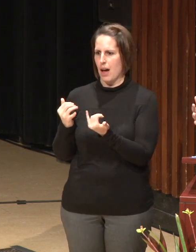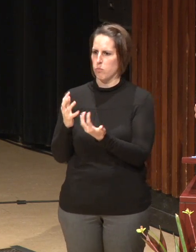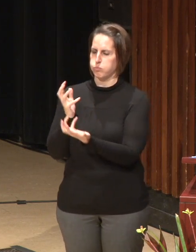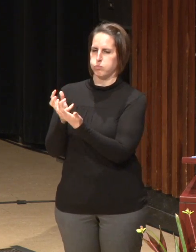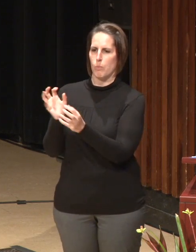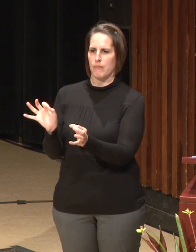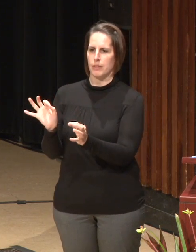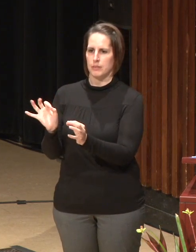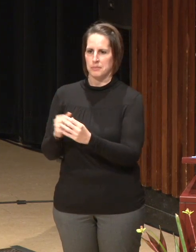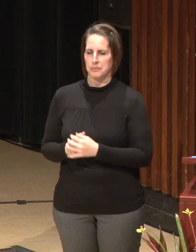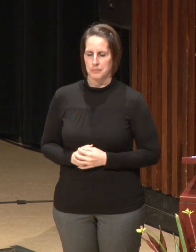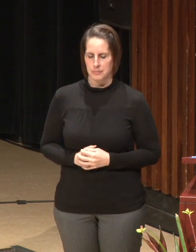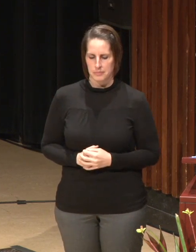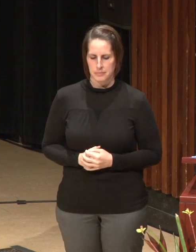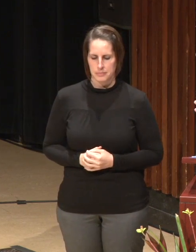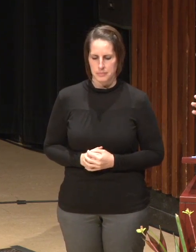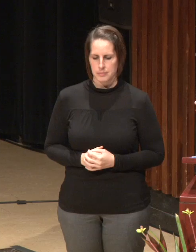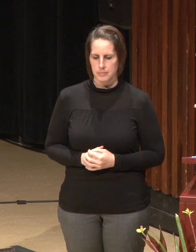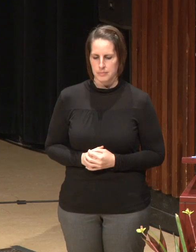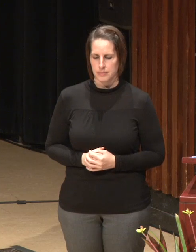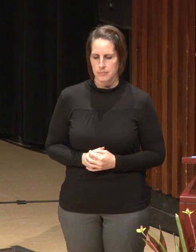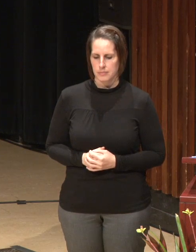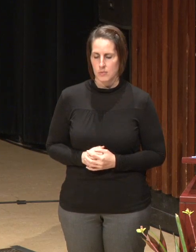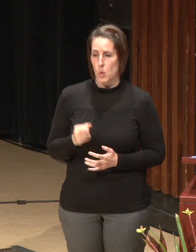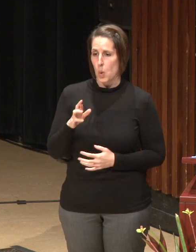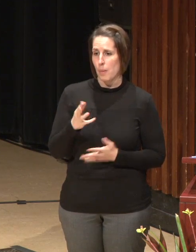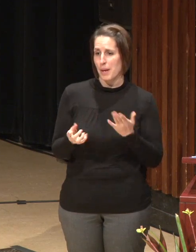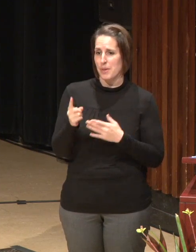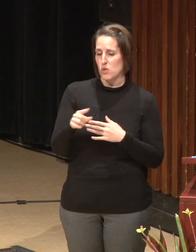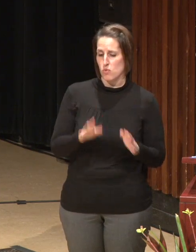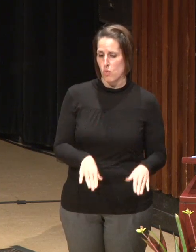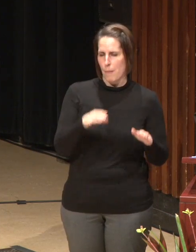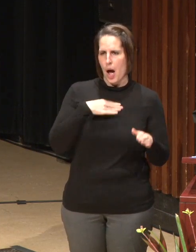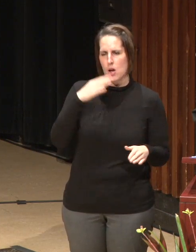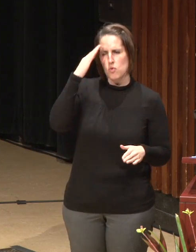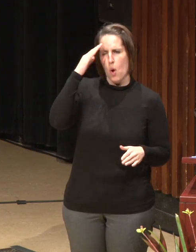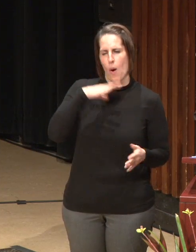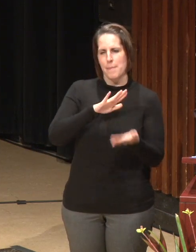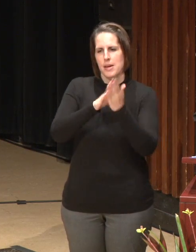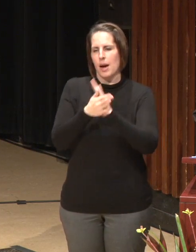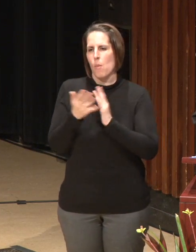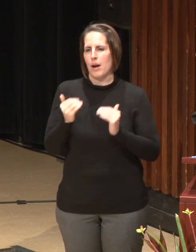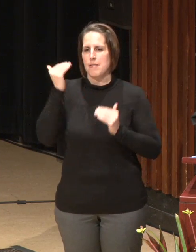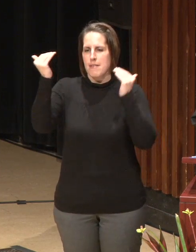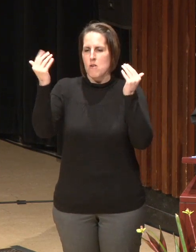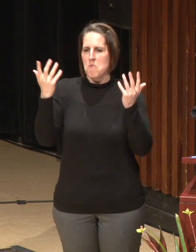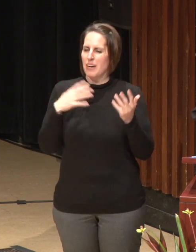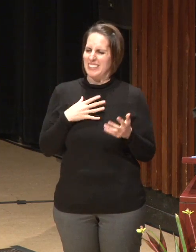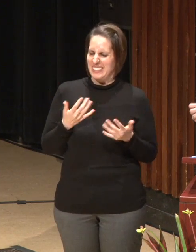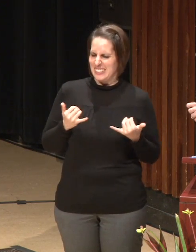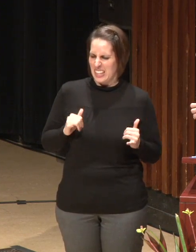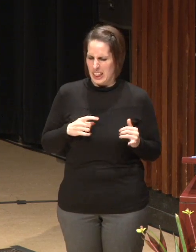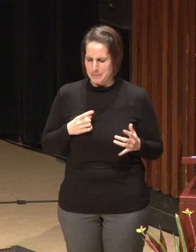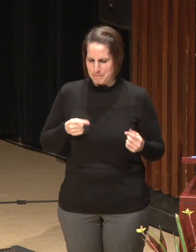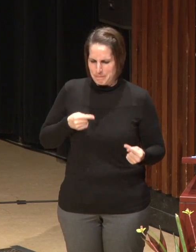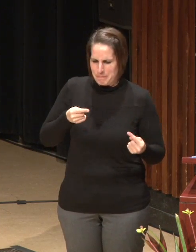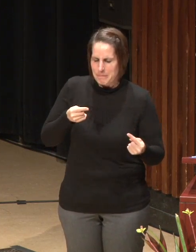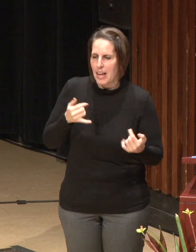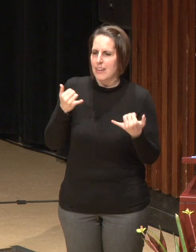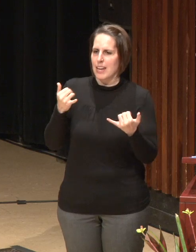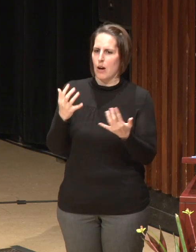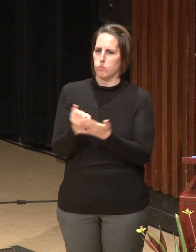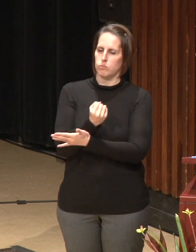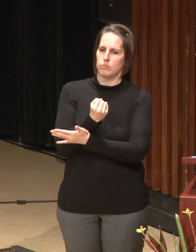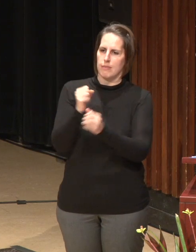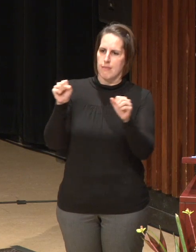now. Or maybe you always knew what it is you wanted to do, but you just couldn't make it happen until right now. And